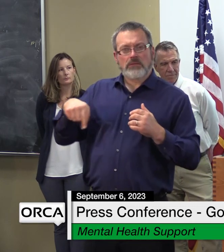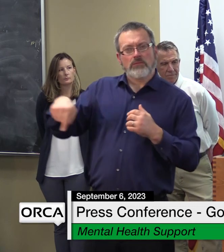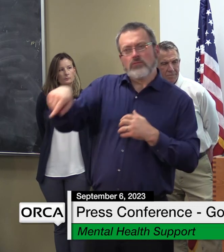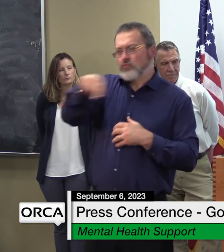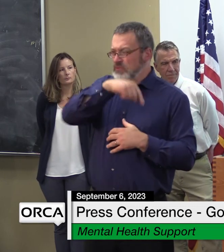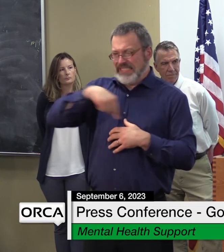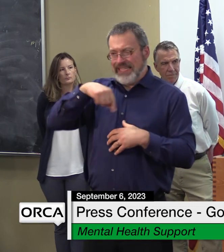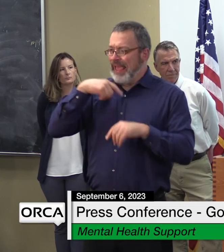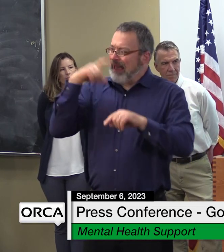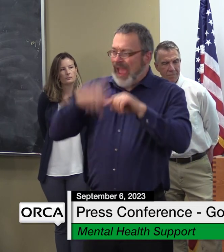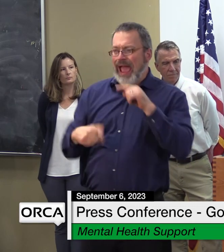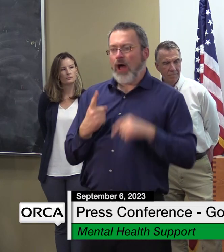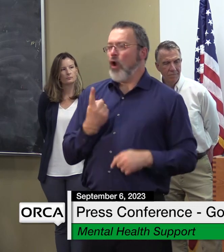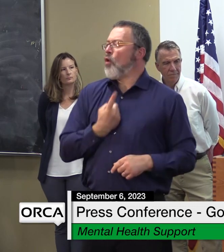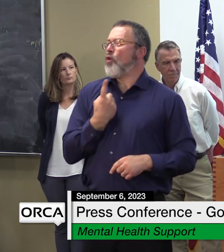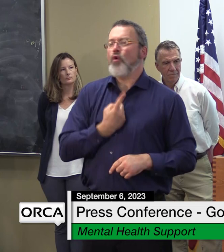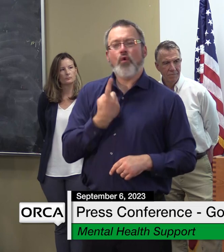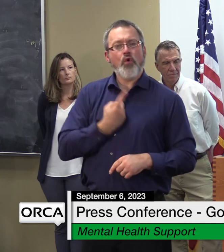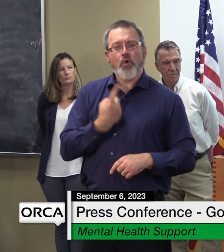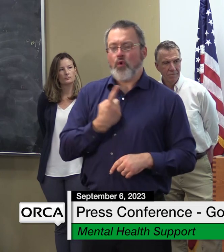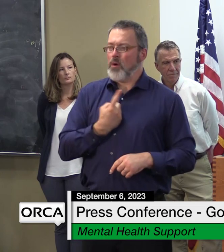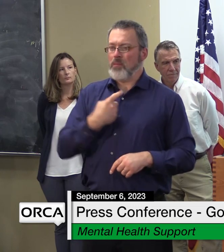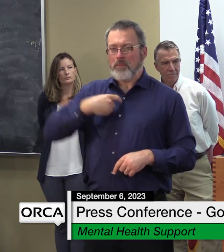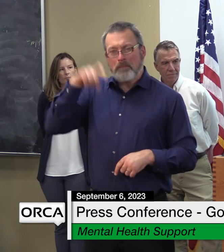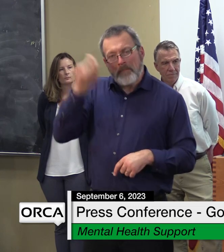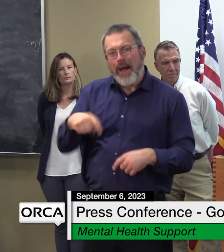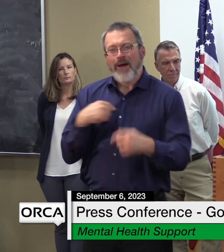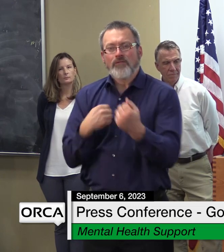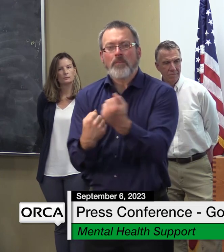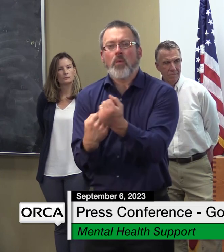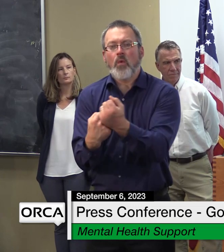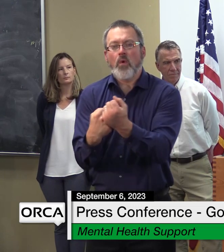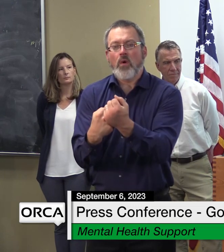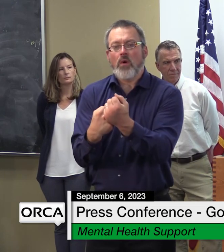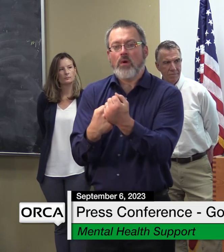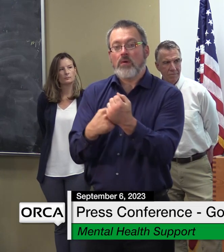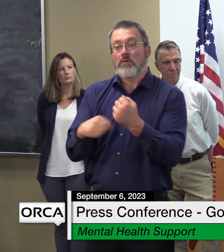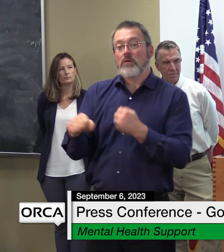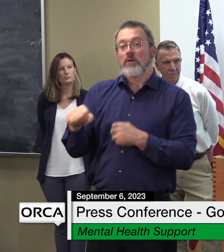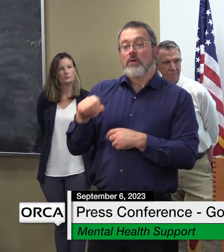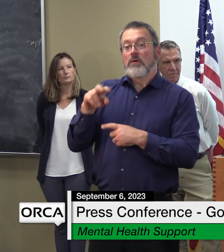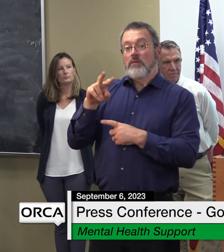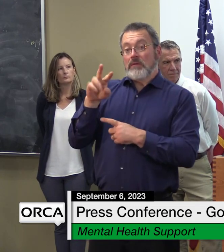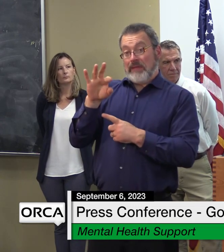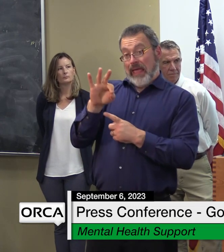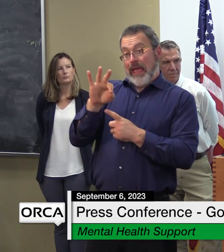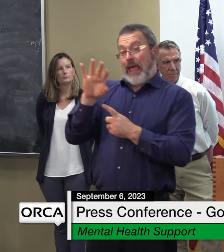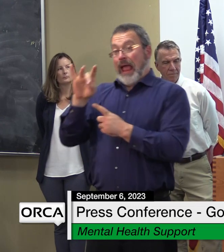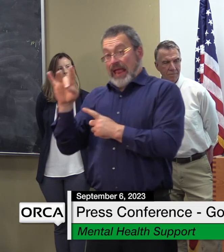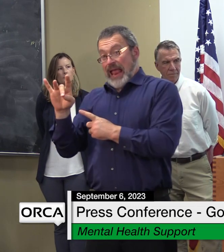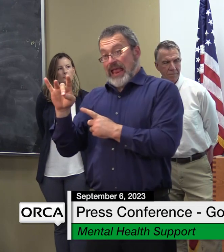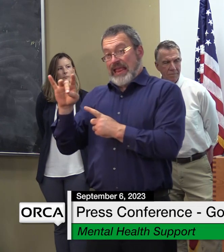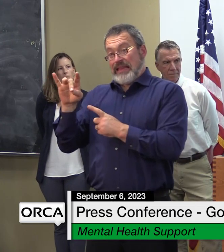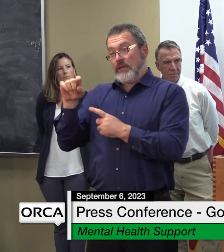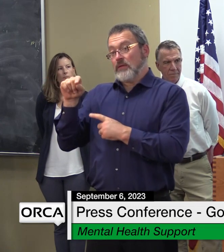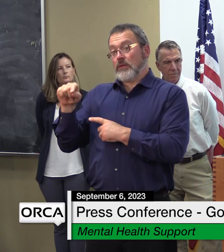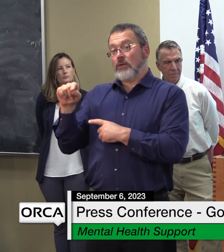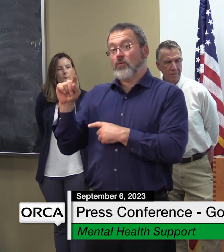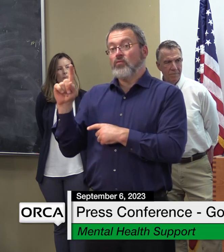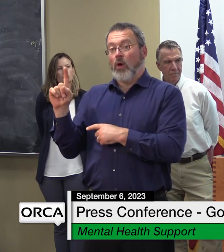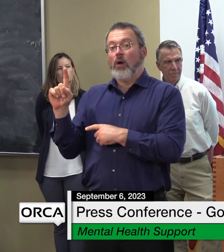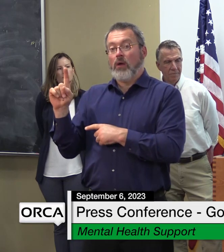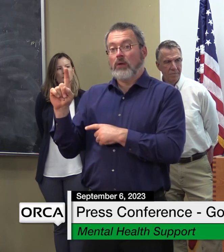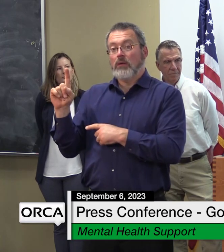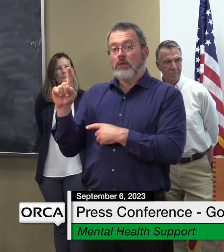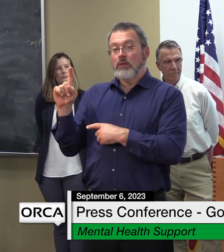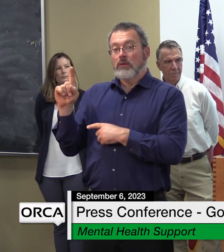are a veteran or a service member in need of support, simply dial 1 after dialing 988 and you will be seamlessly connected to the veterans